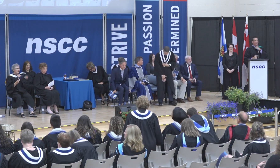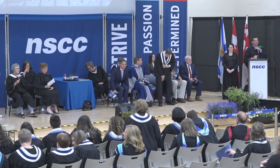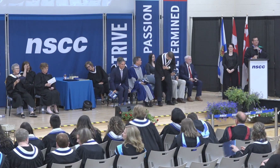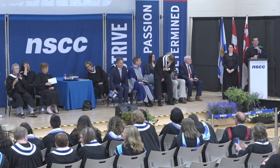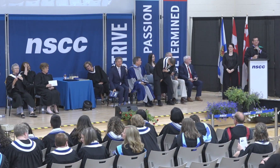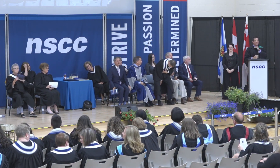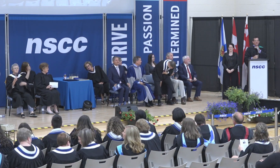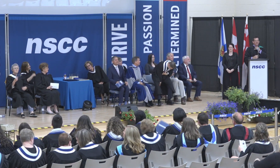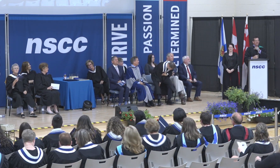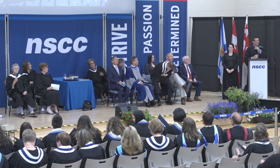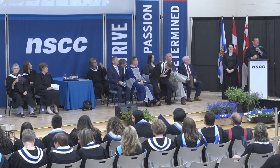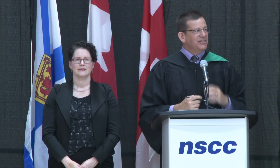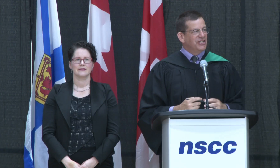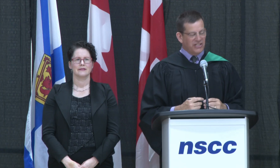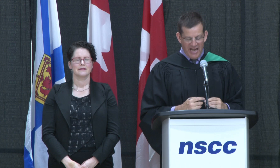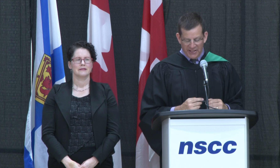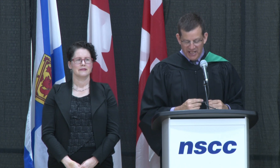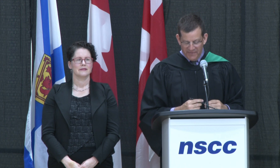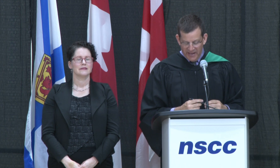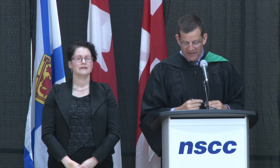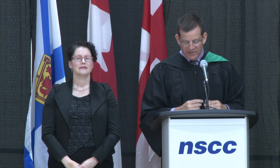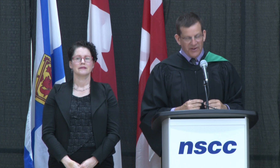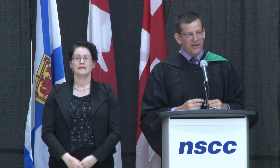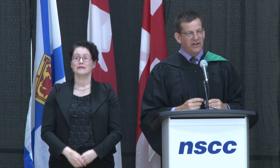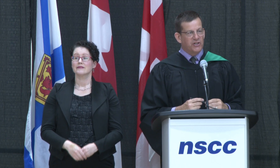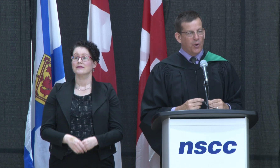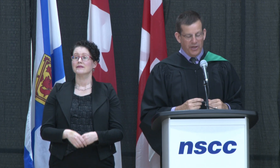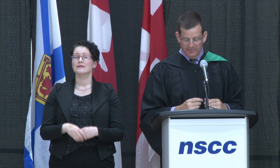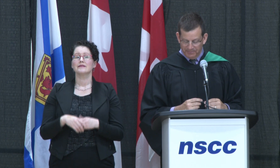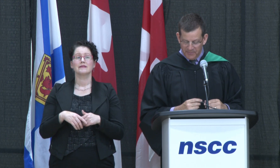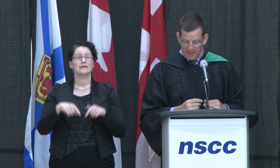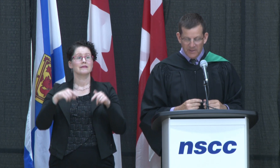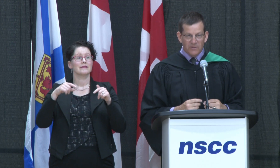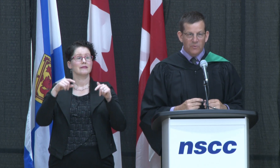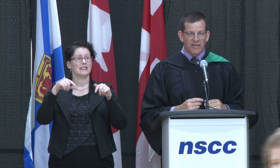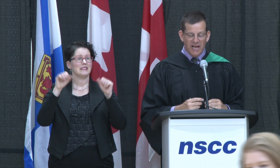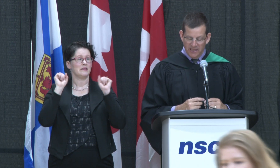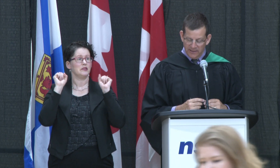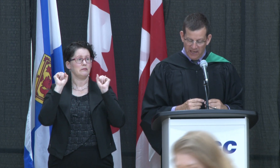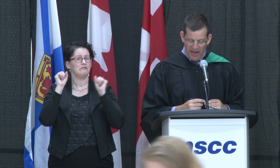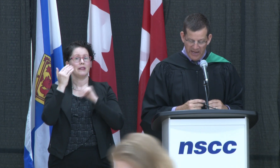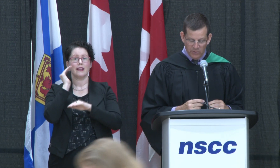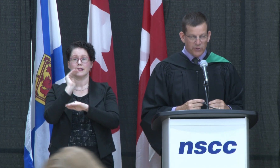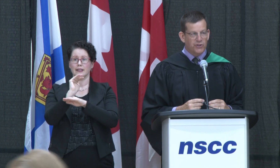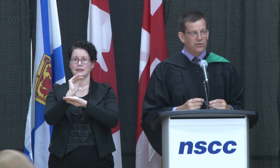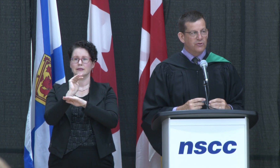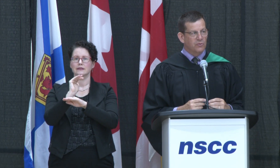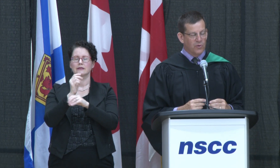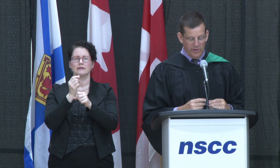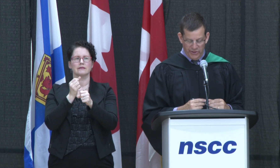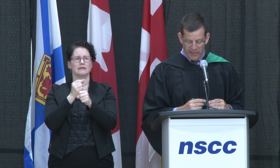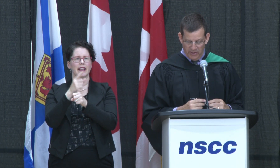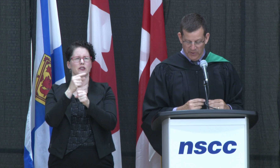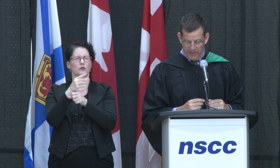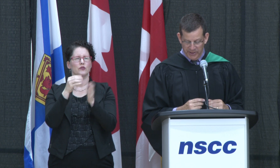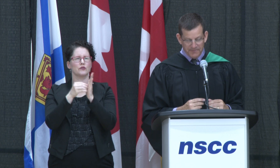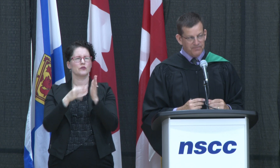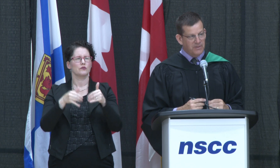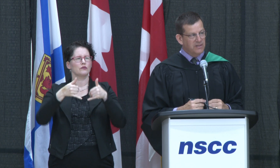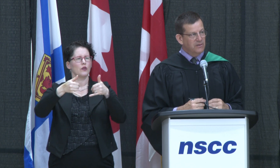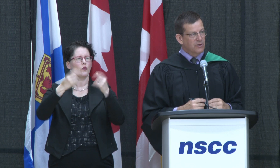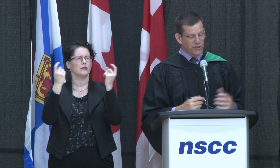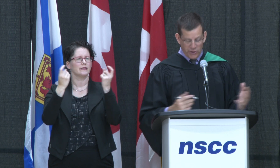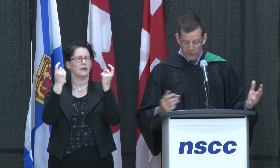Well now, just last evening in this very auditorium, we held our annual Student Awards